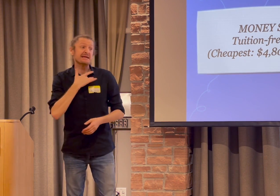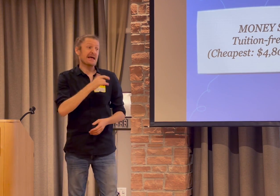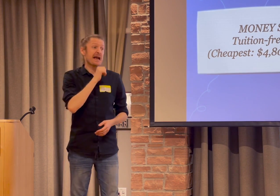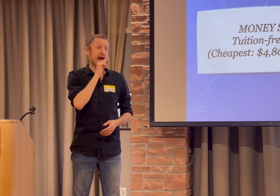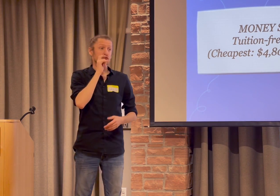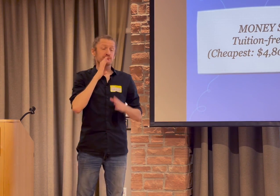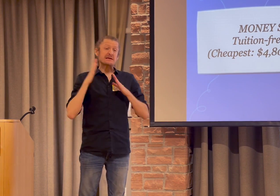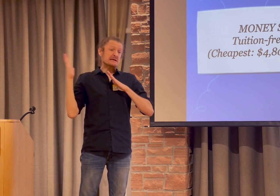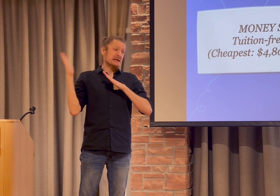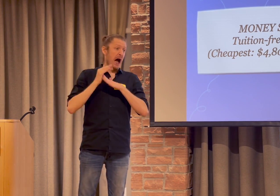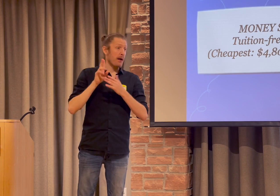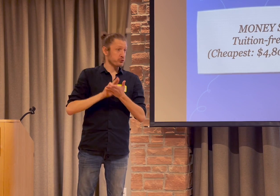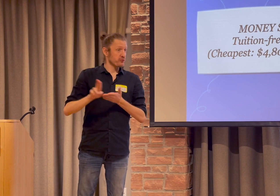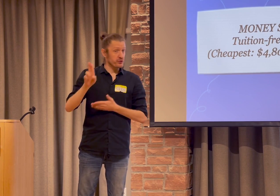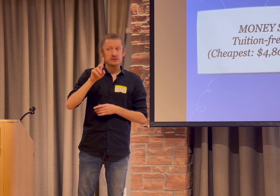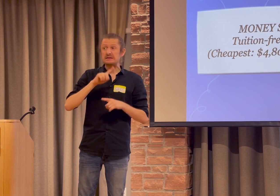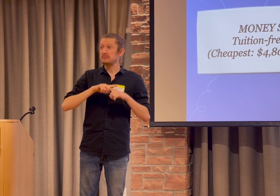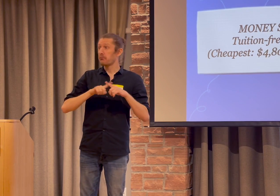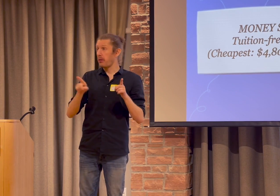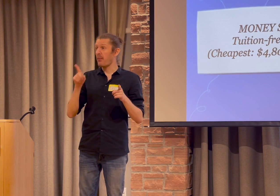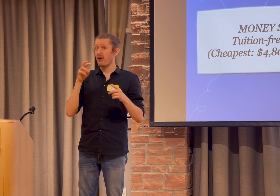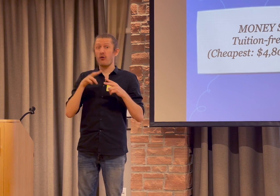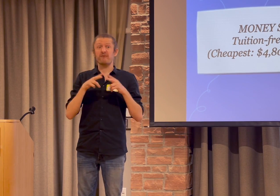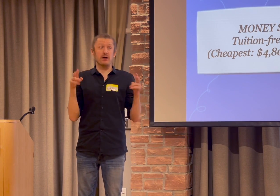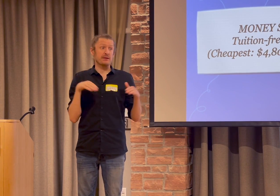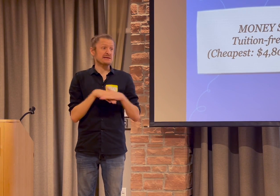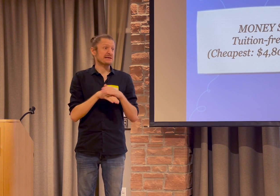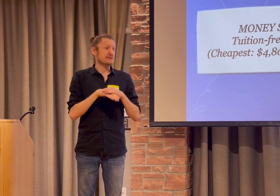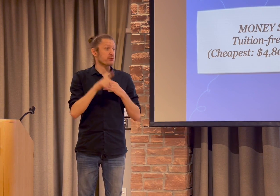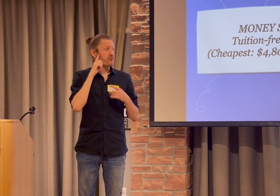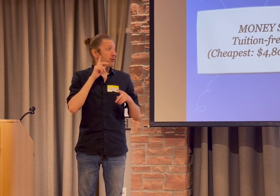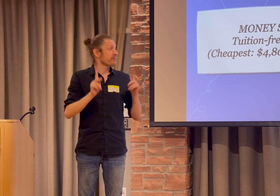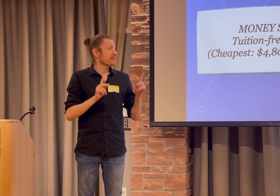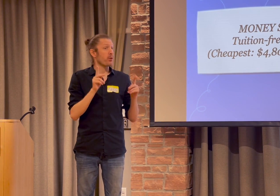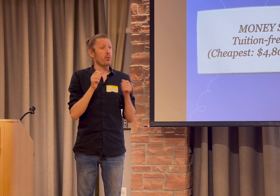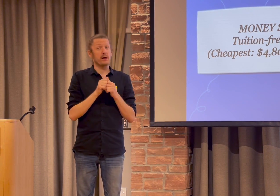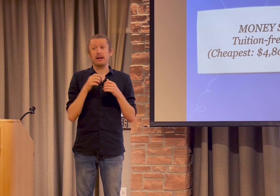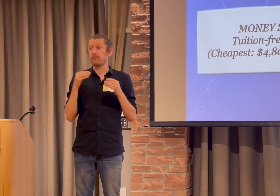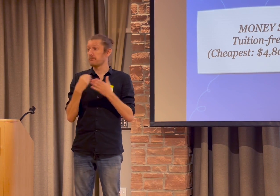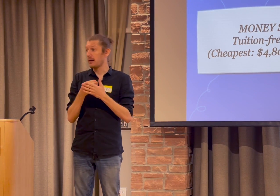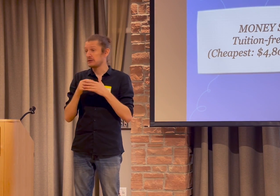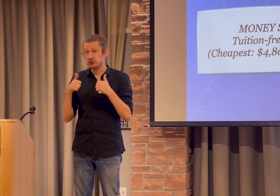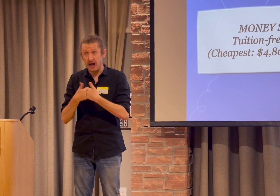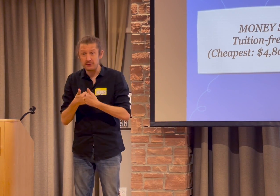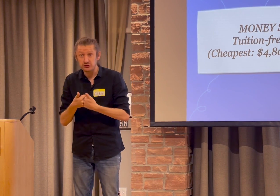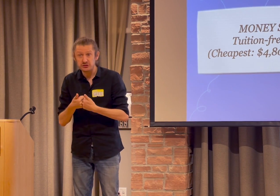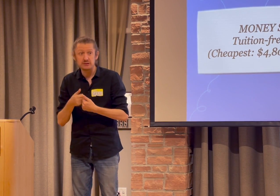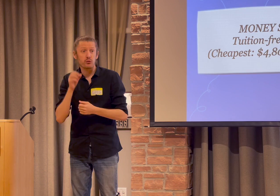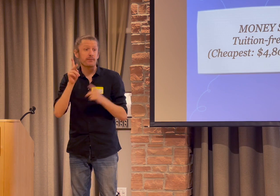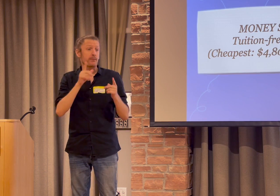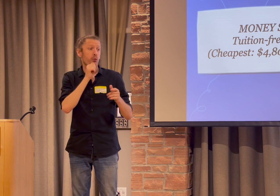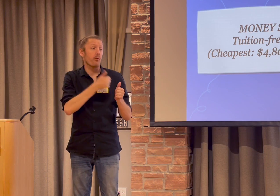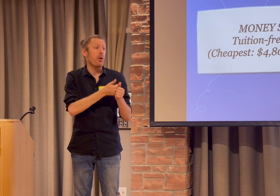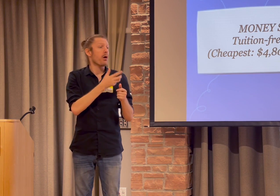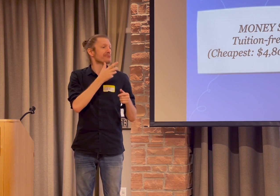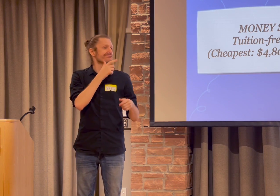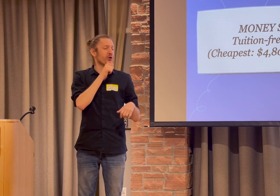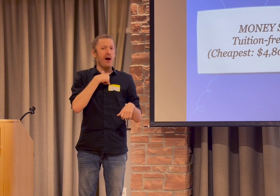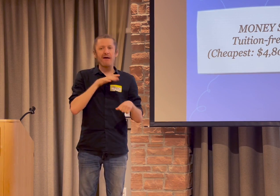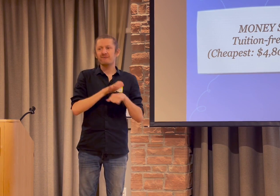So there are some tuition-free universities. Those won't be the top universities, but they're incredibly successful for